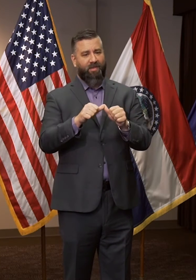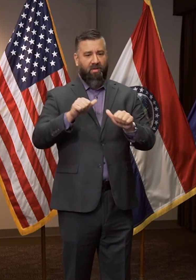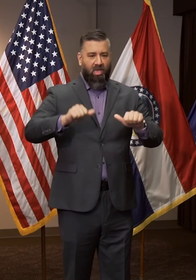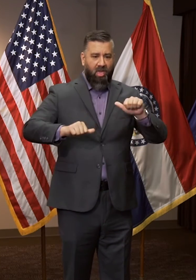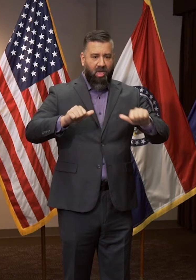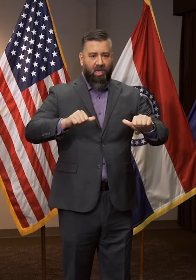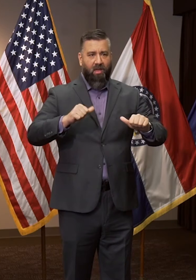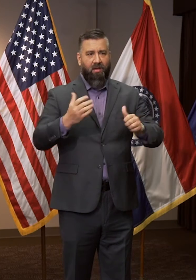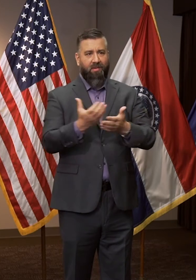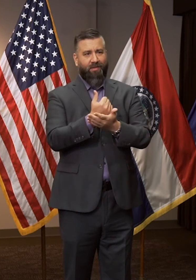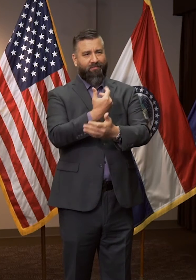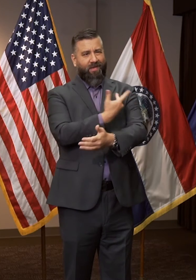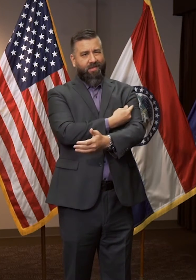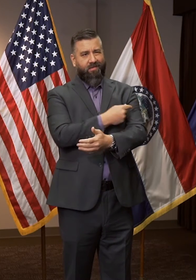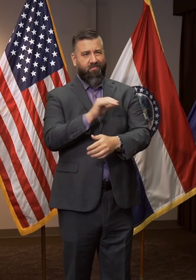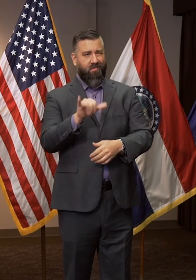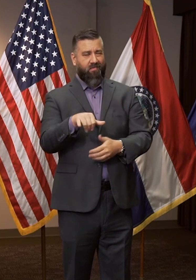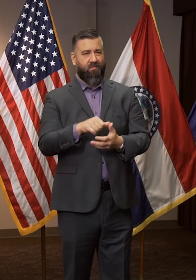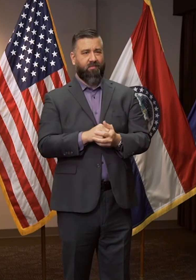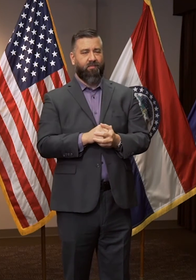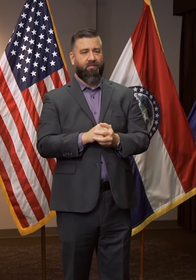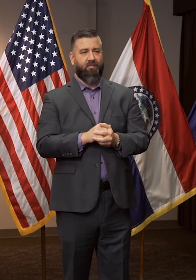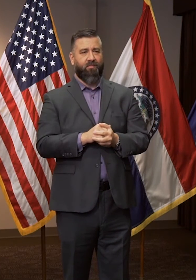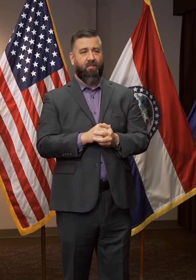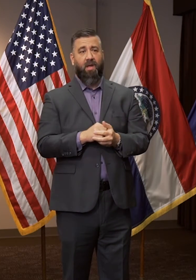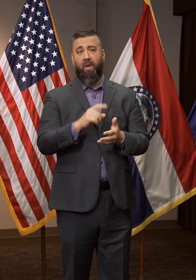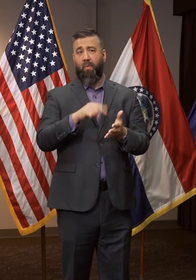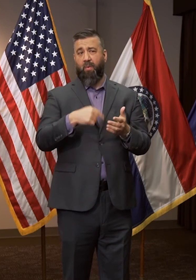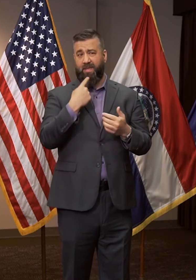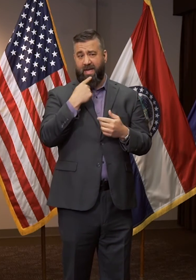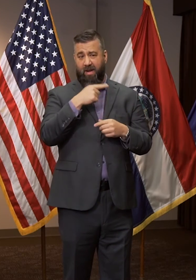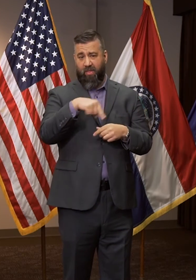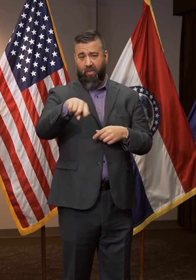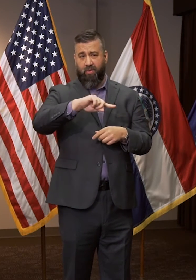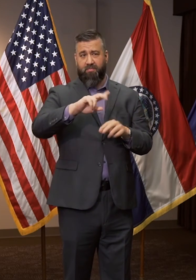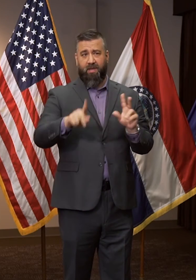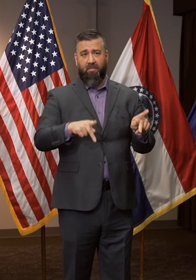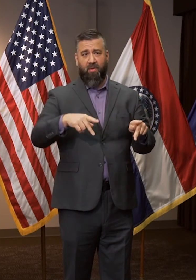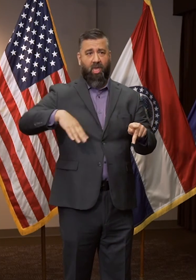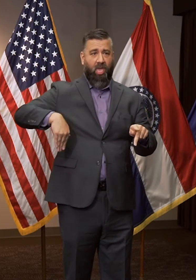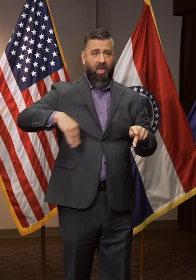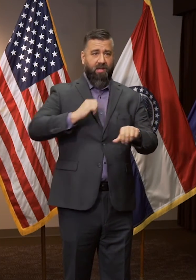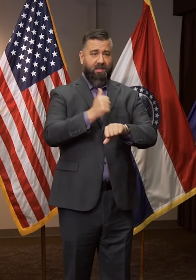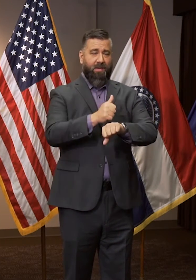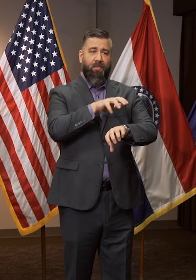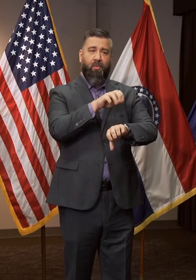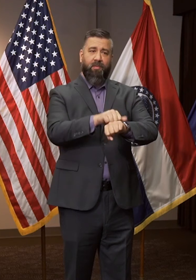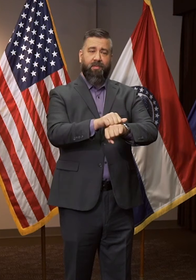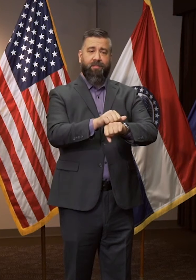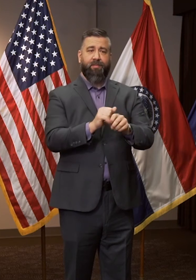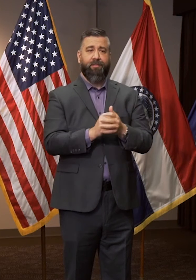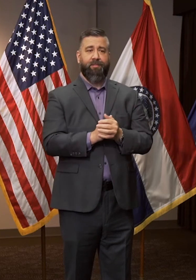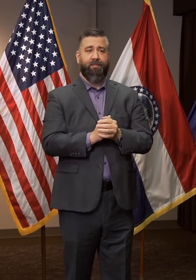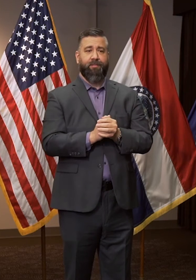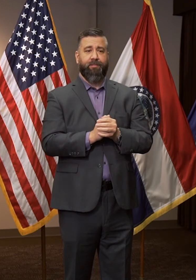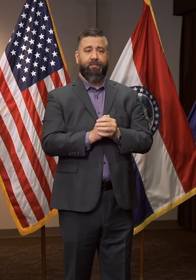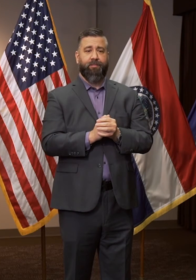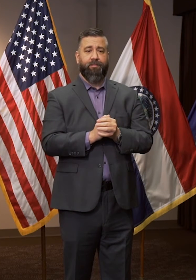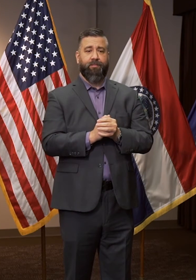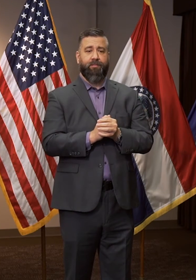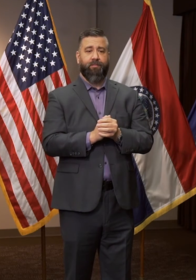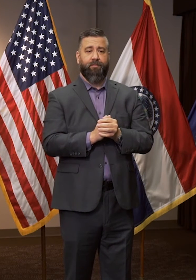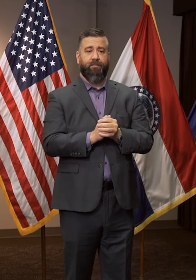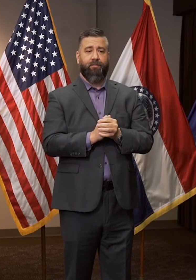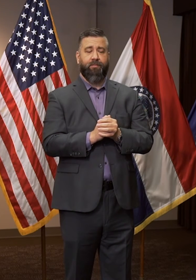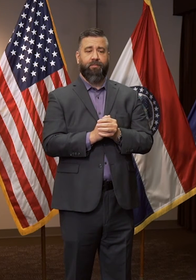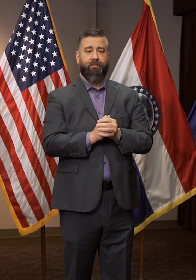our community, and our message for individuals who have not yet scheduled an appointment to get a vaccine. We know,